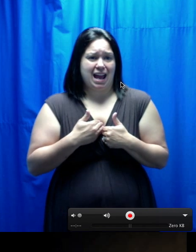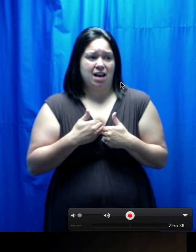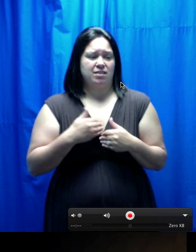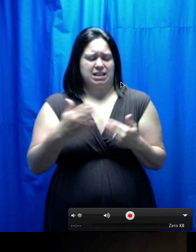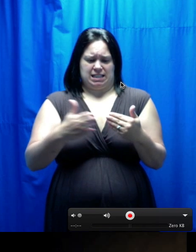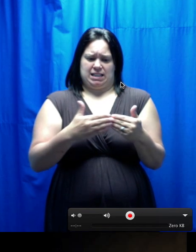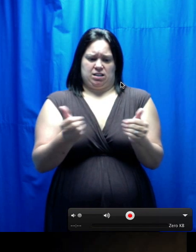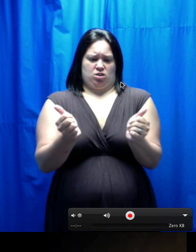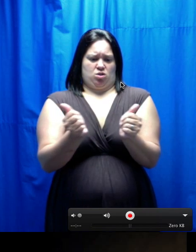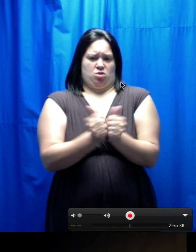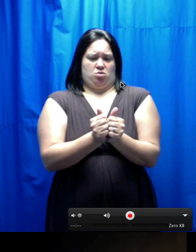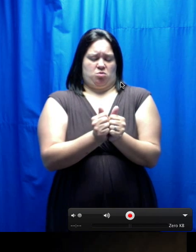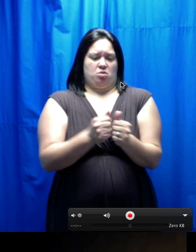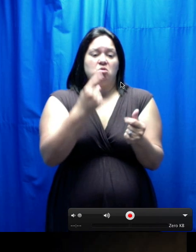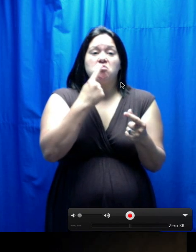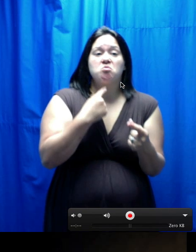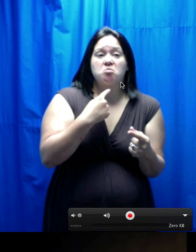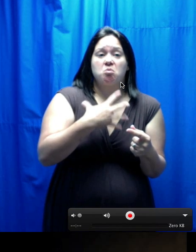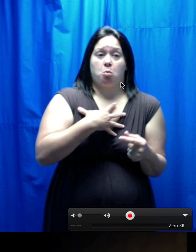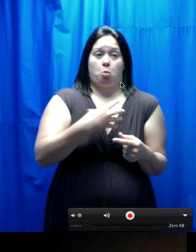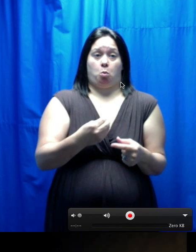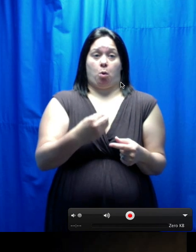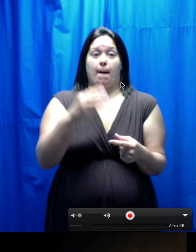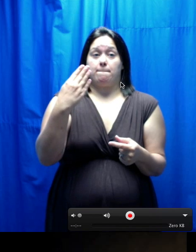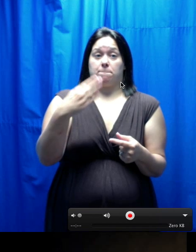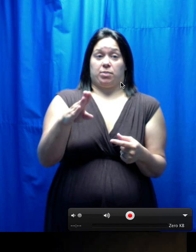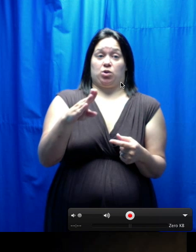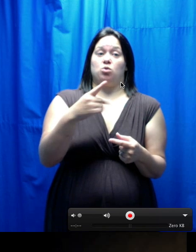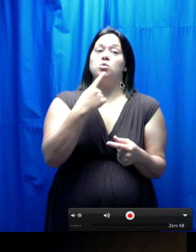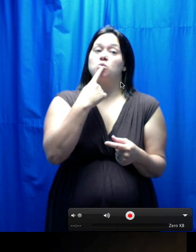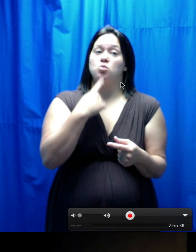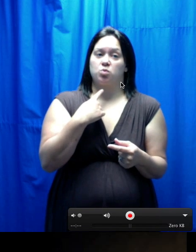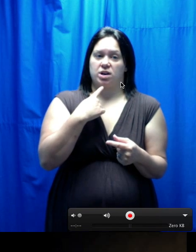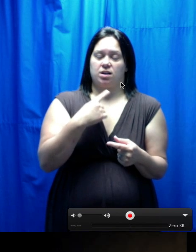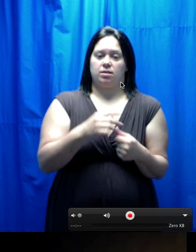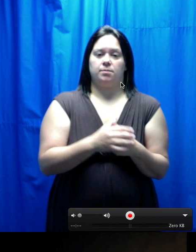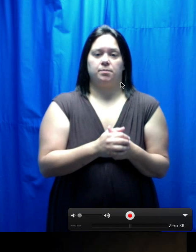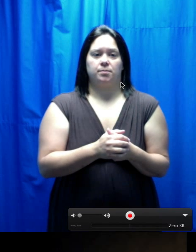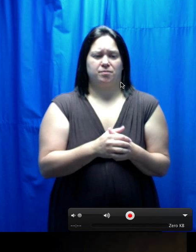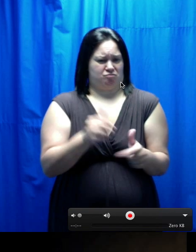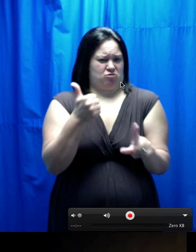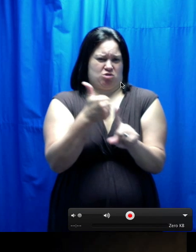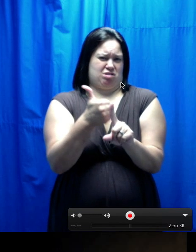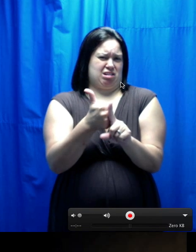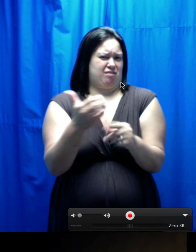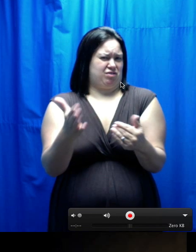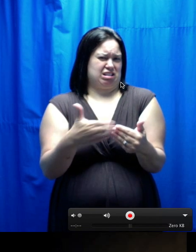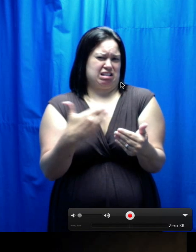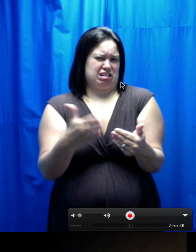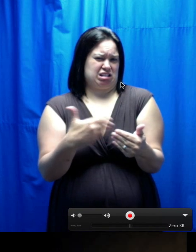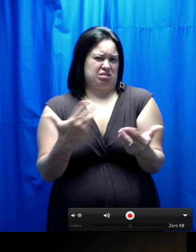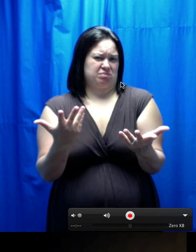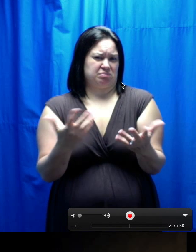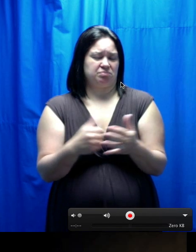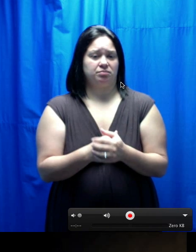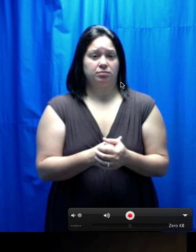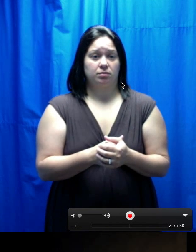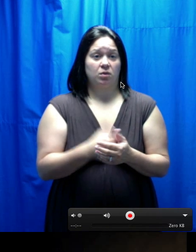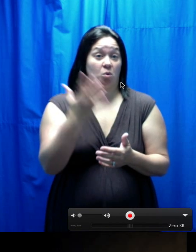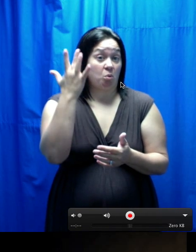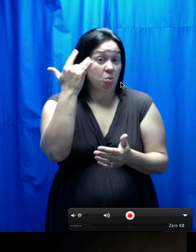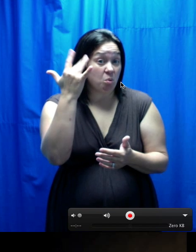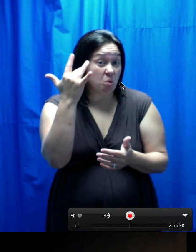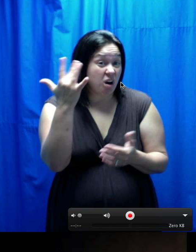want may not be available in your neighborhood hardware shop. It's better to just do it yourself, since you can make just the amount you